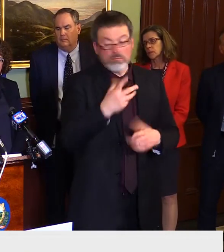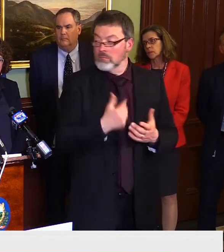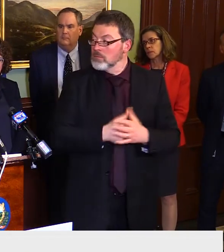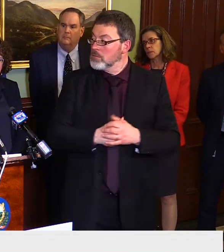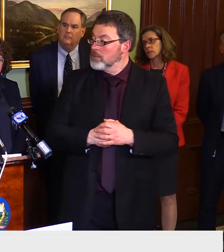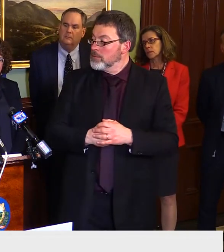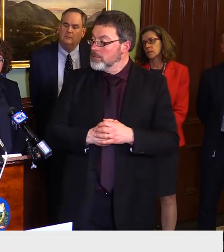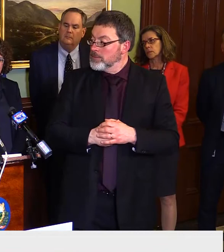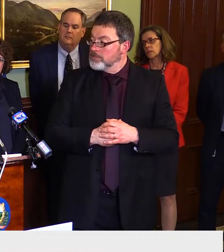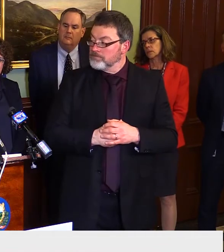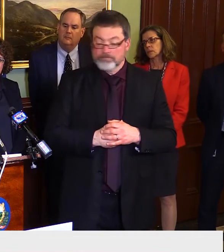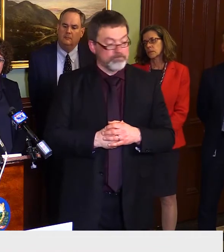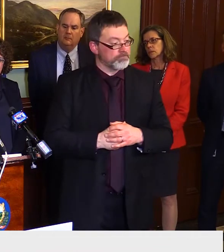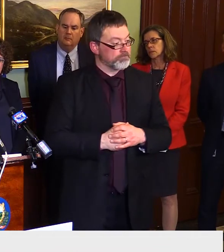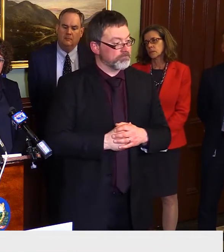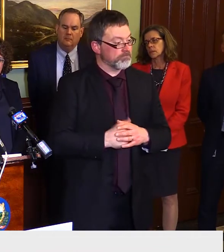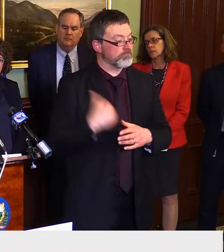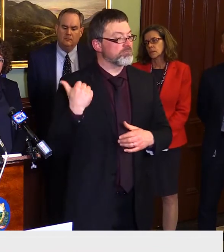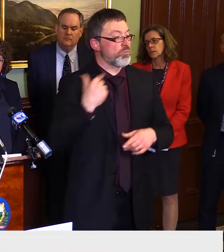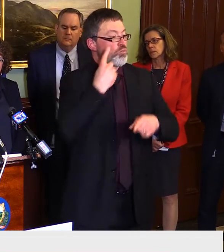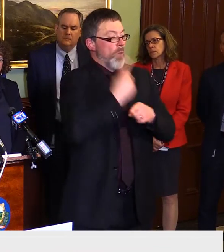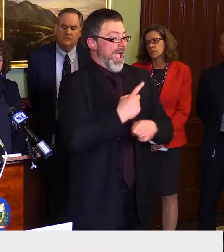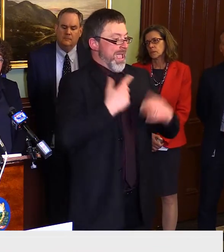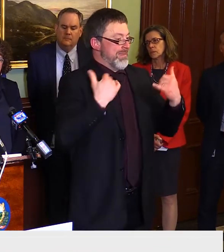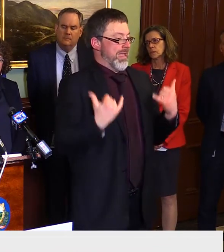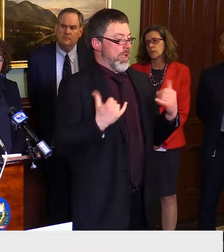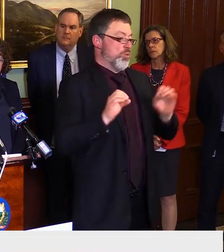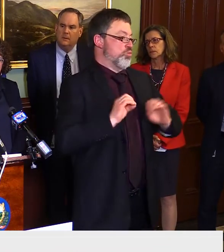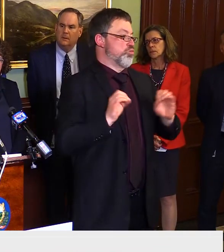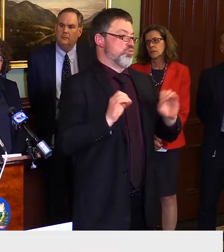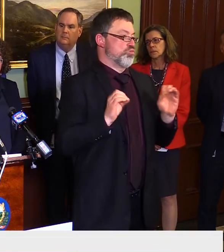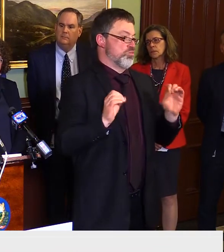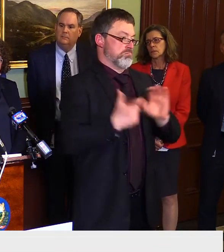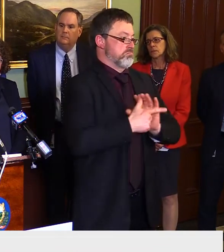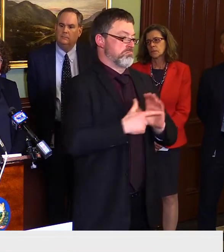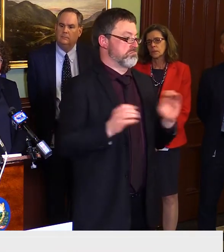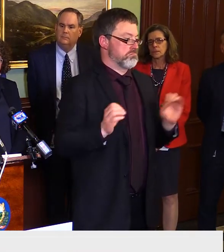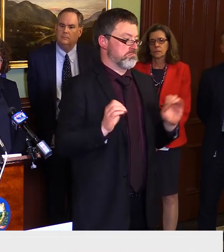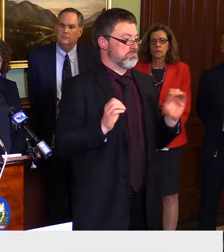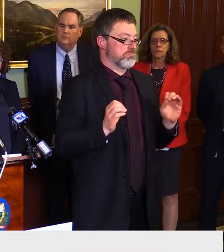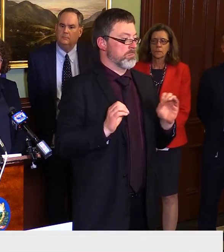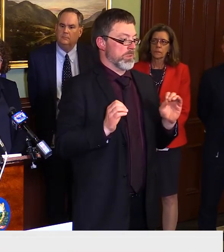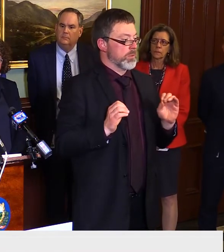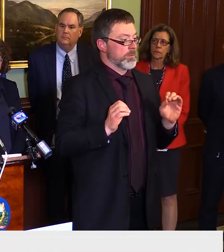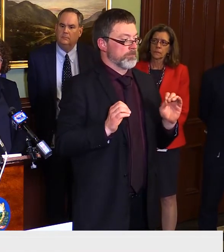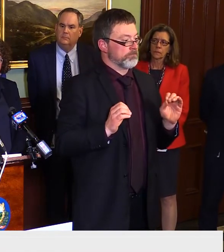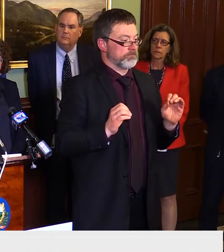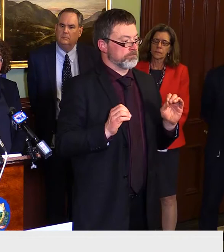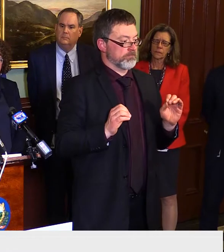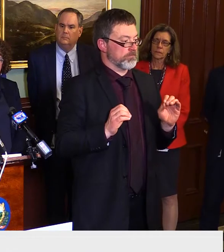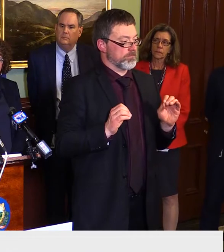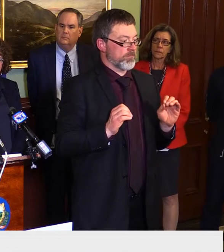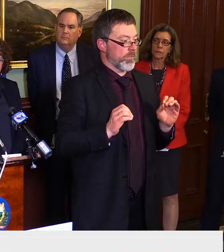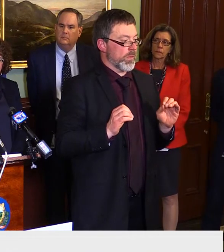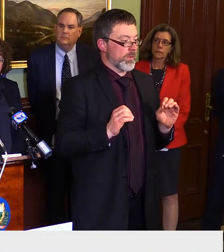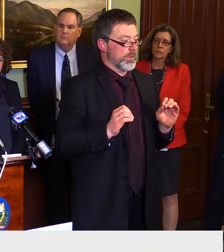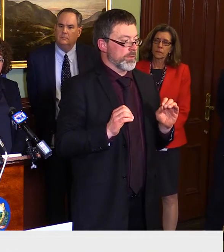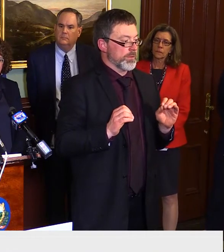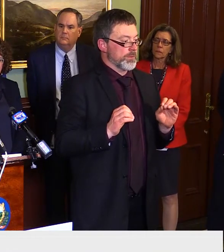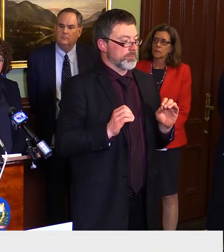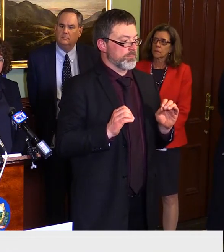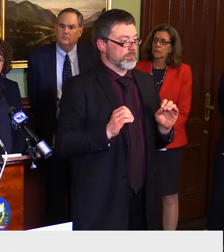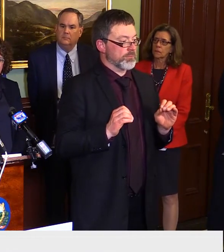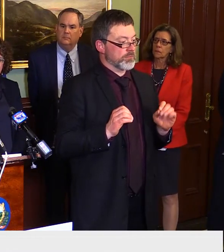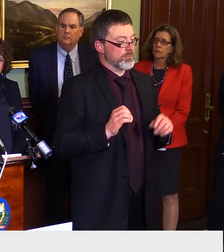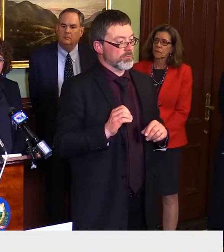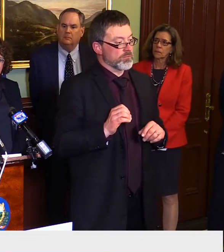procedure. And we're hoping that businesses will follow suit as well, because anything we can do to reduce and restrict this will